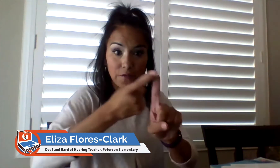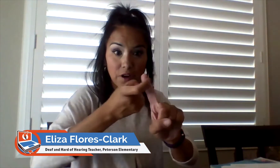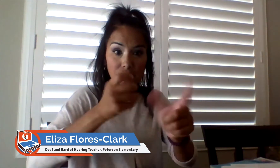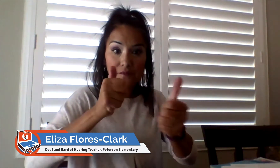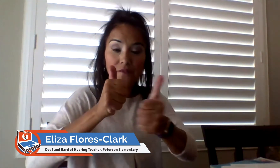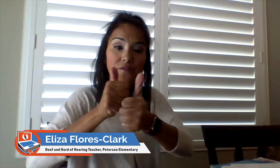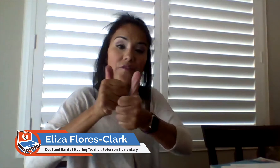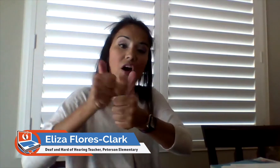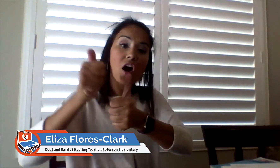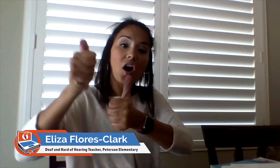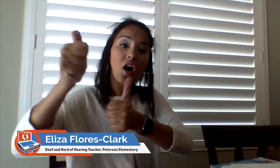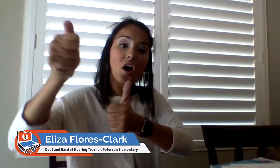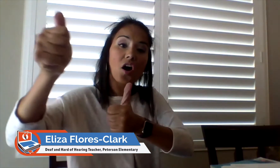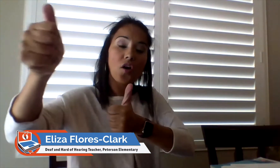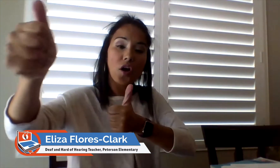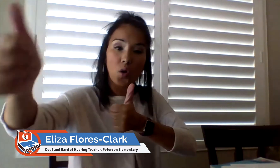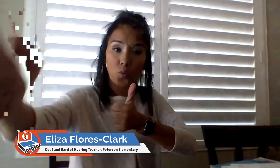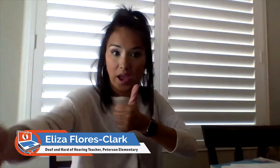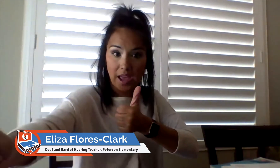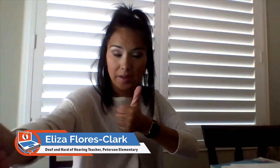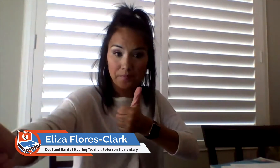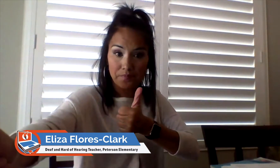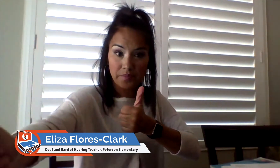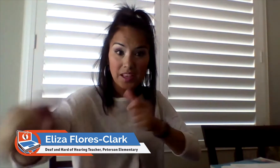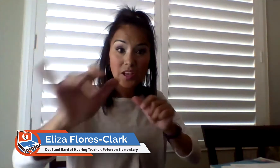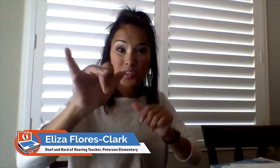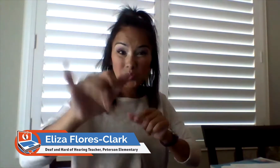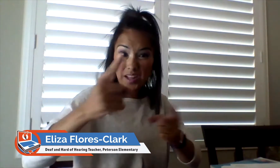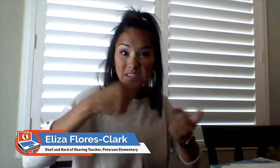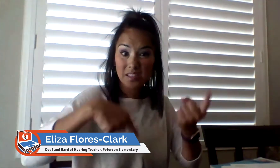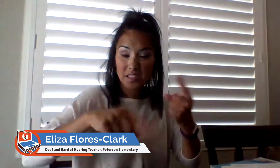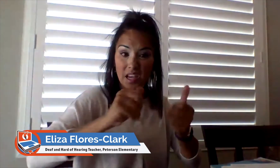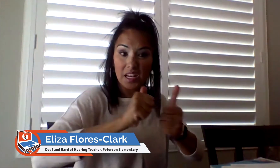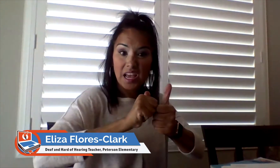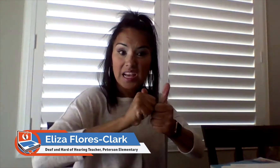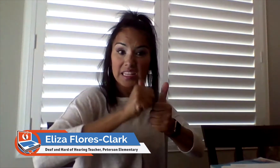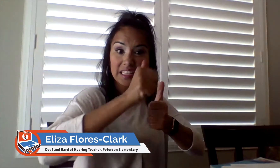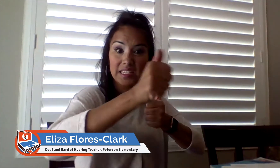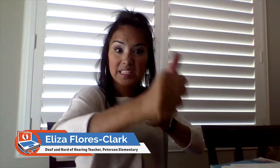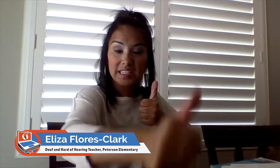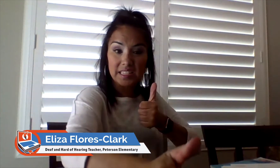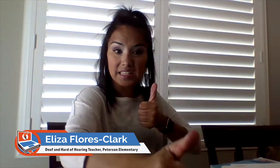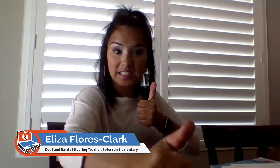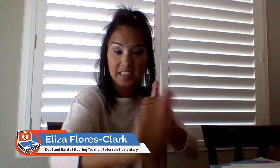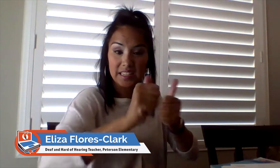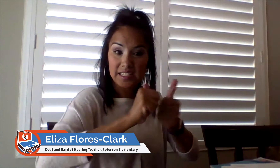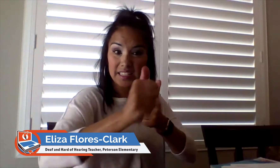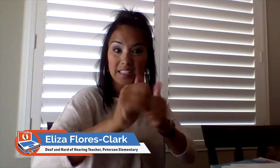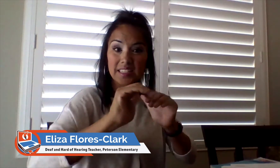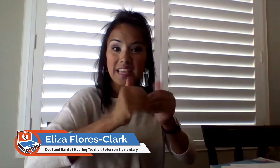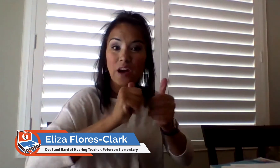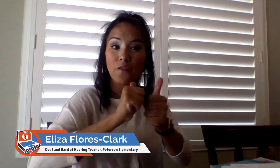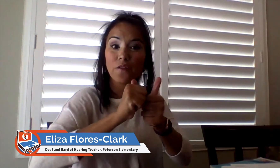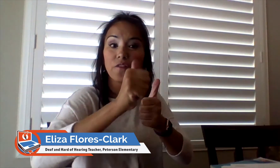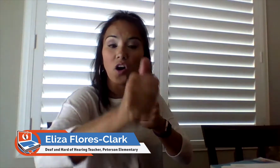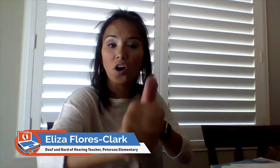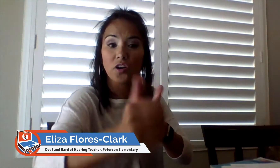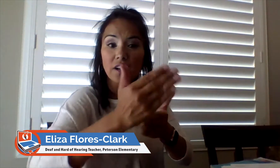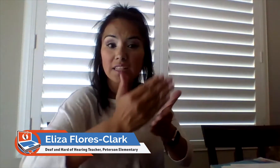from far away. So that's the sign. Distance. Distance is how far